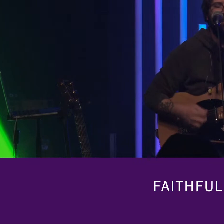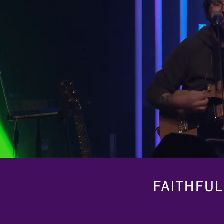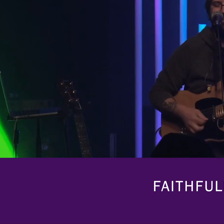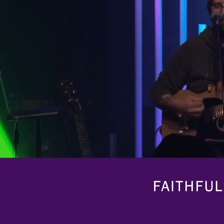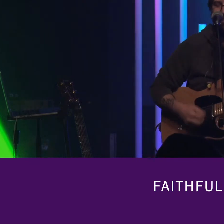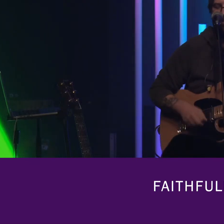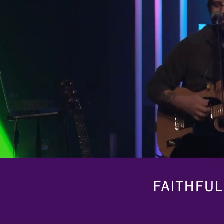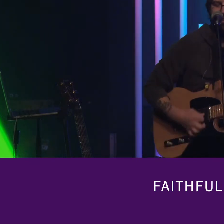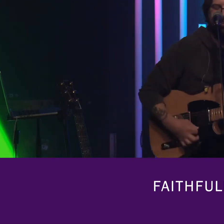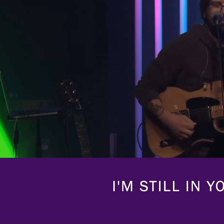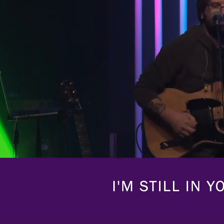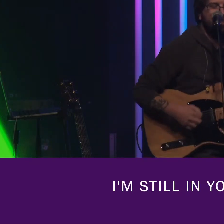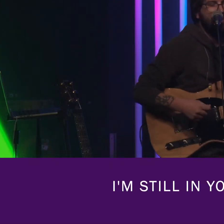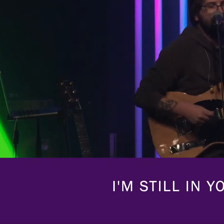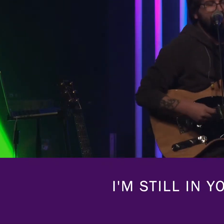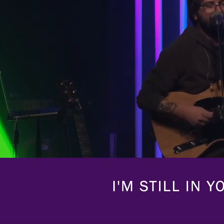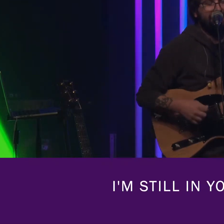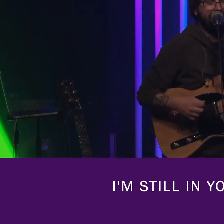faithfulness.